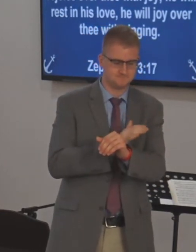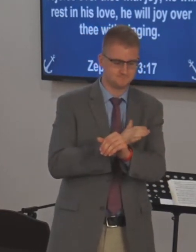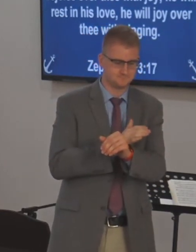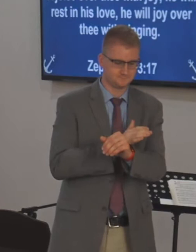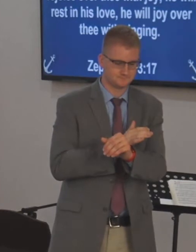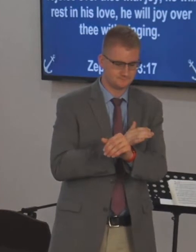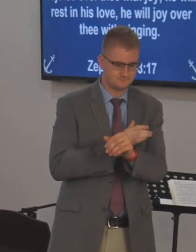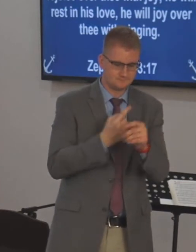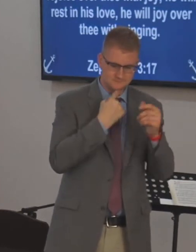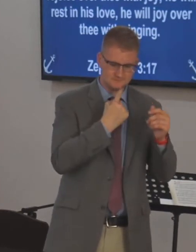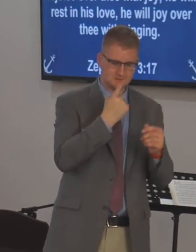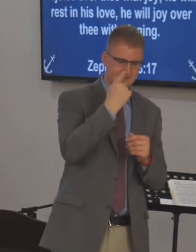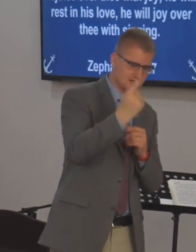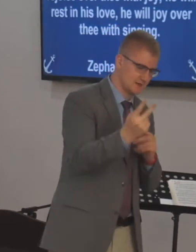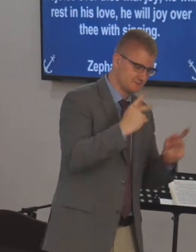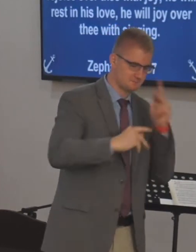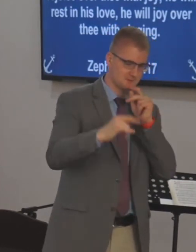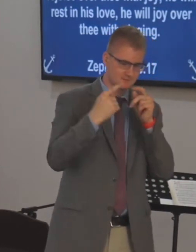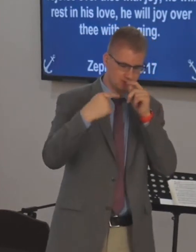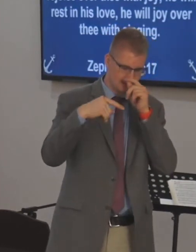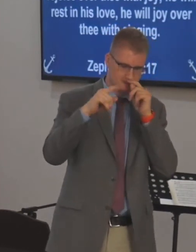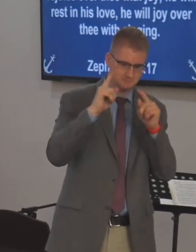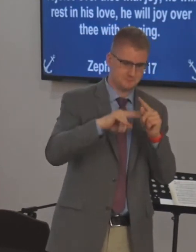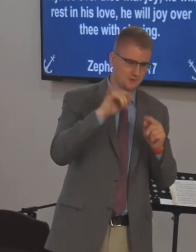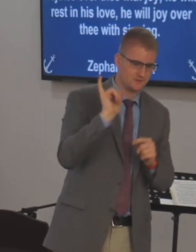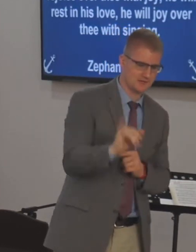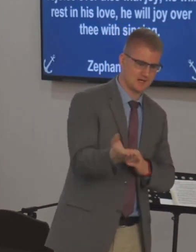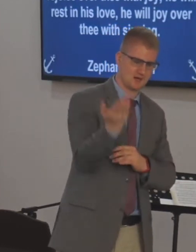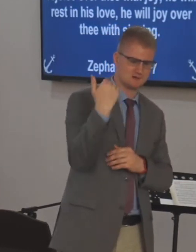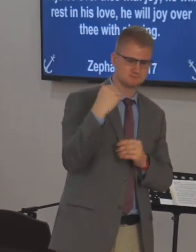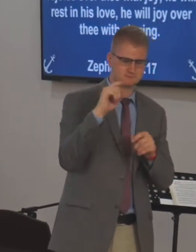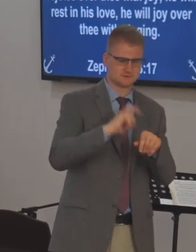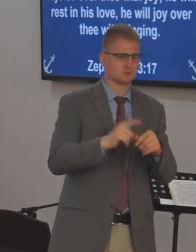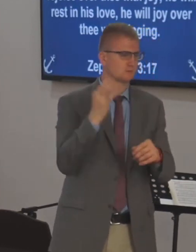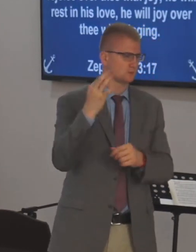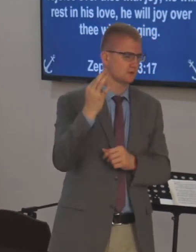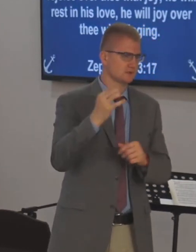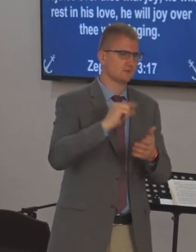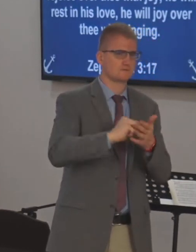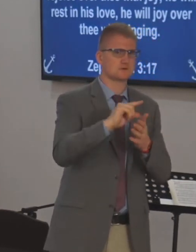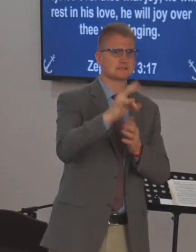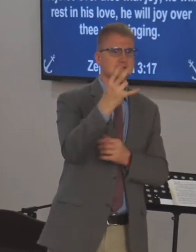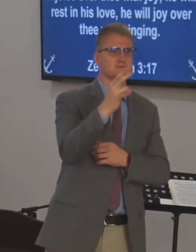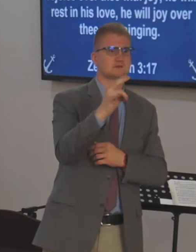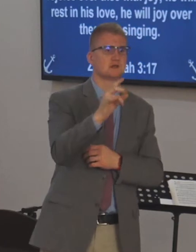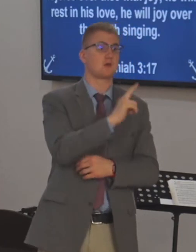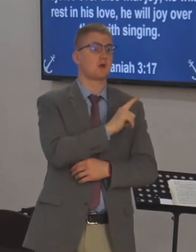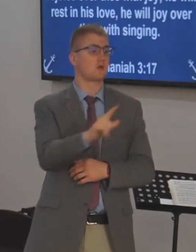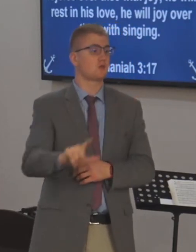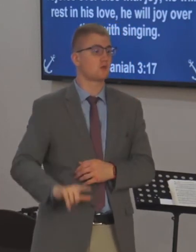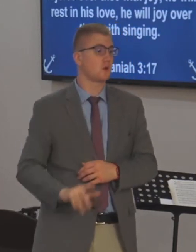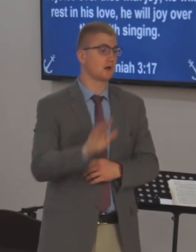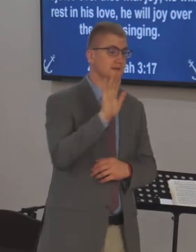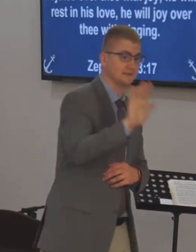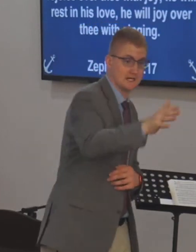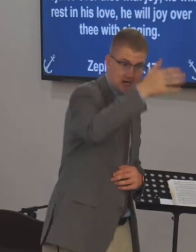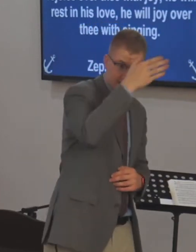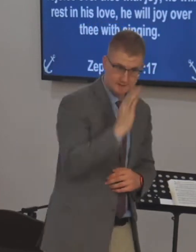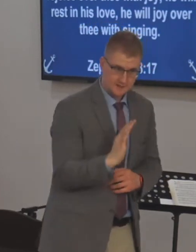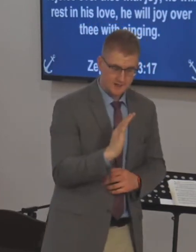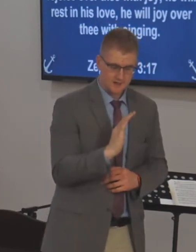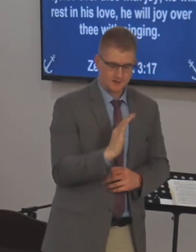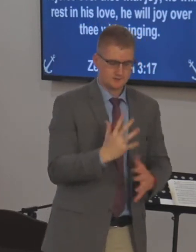And I was telling people about that last time I preached. And verse 17 says, the Lord thy God in the midst of thee is